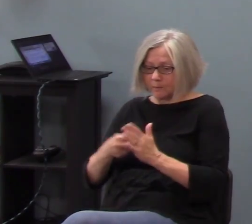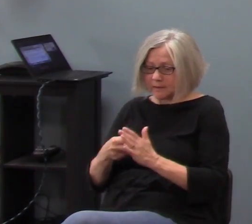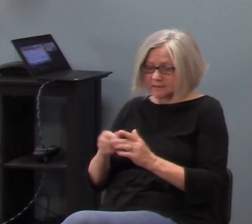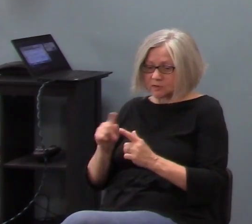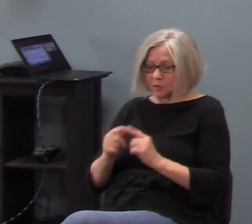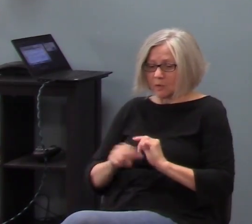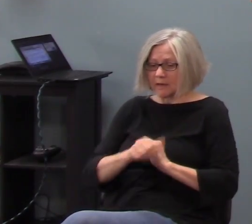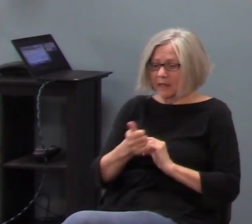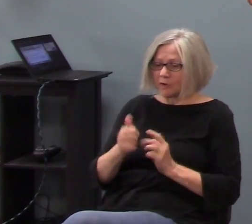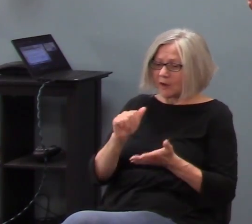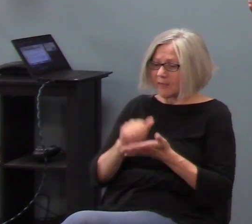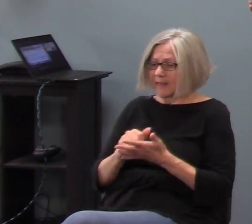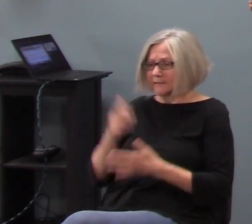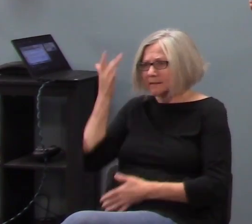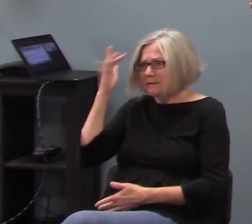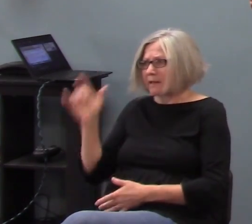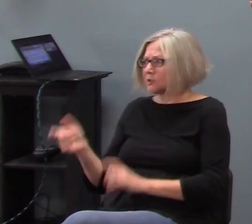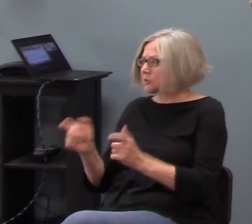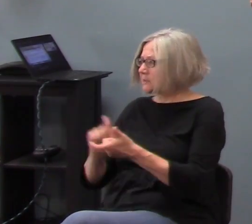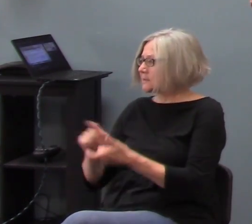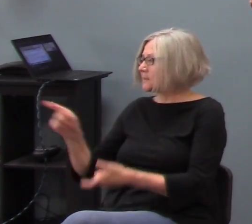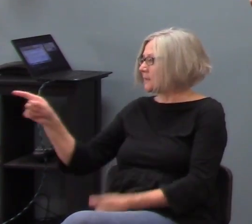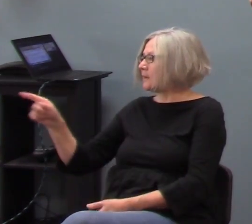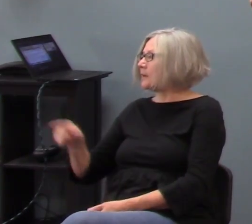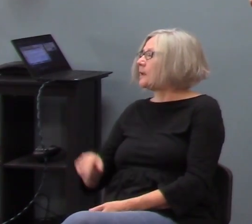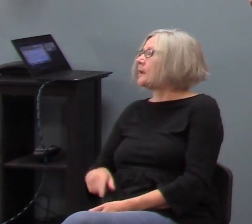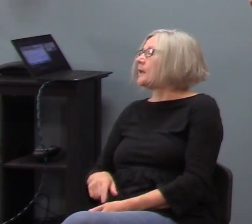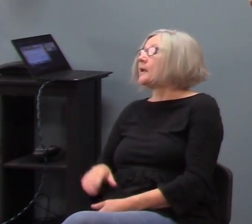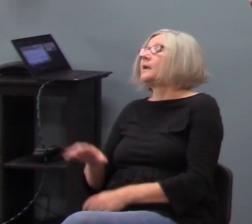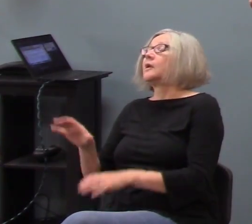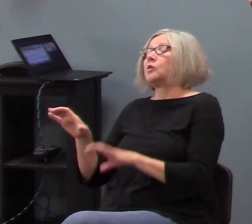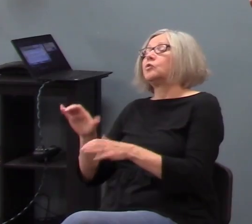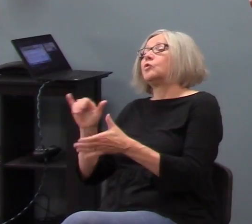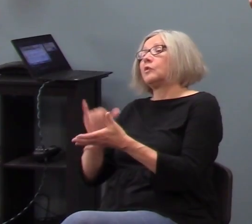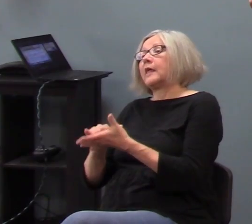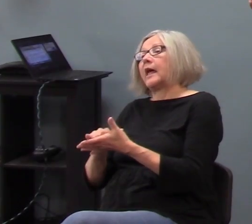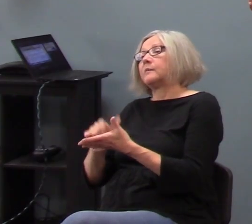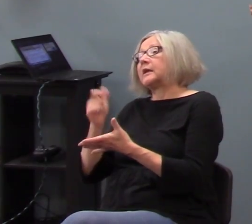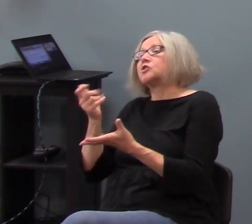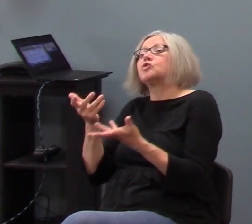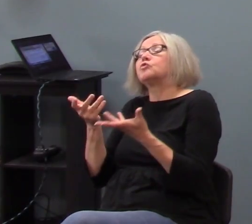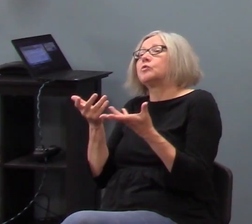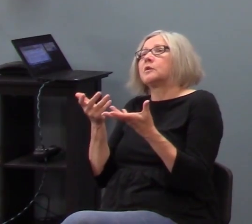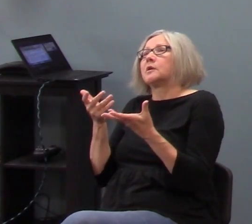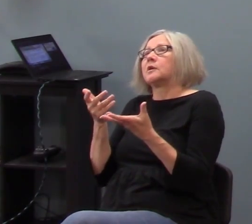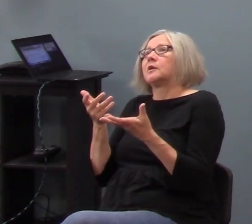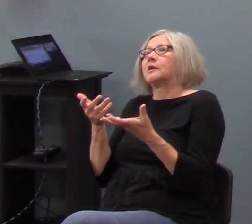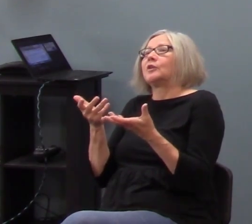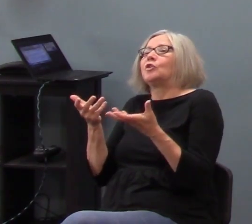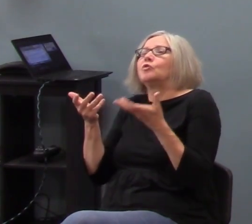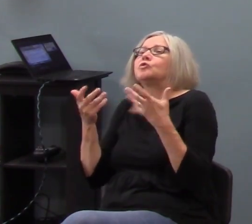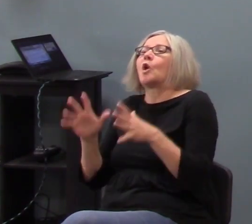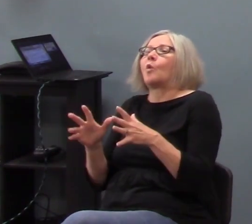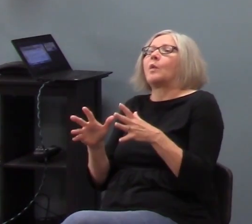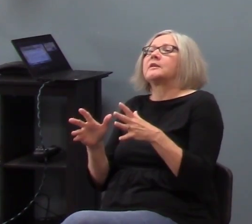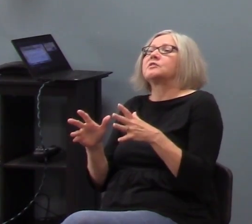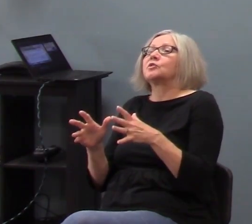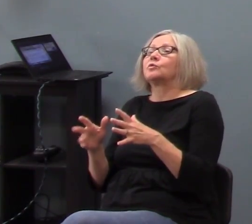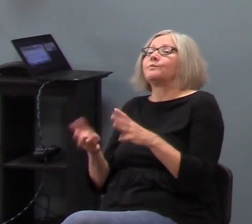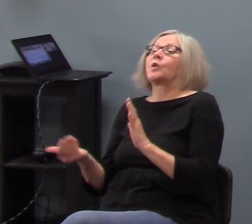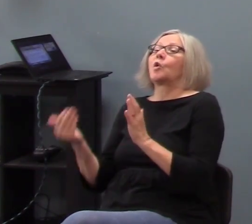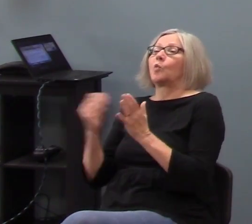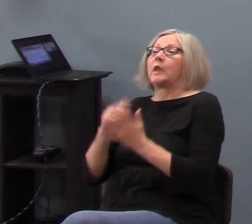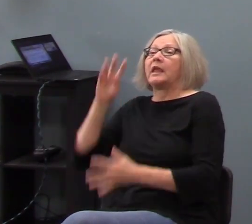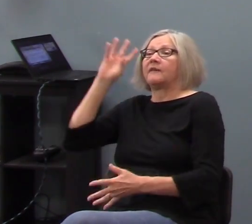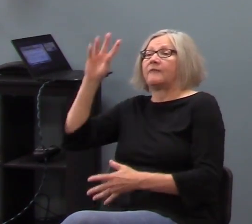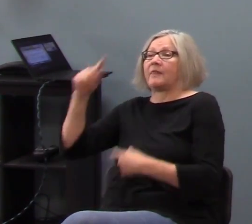thermal stuff in different spacecraft, right, Tim? And you do it so you don't have to keep on making stuff. You don't have to reinvent the wheel. You don't have to reinvent the wheel. You can use something